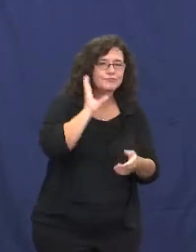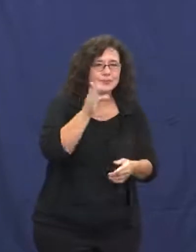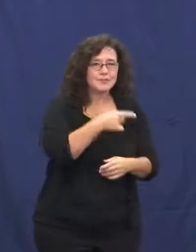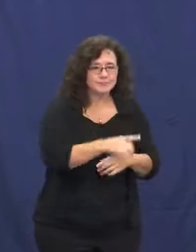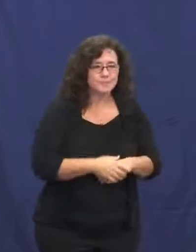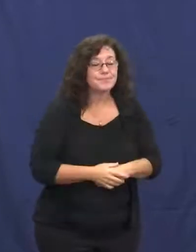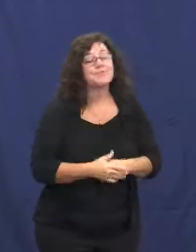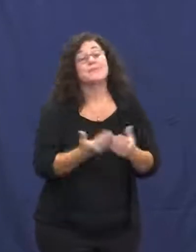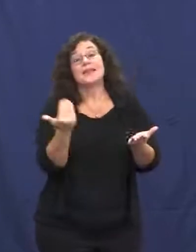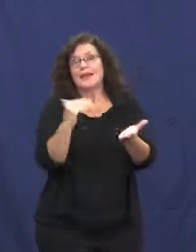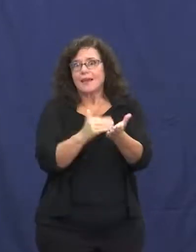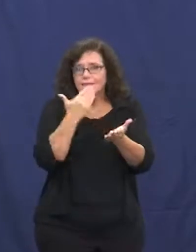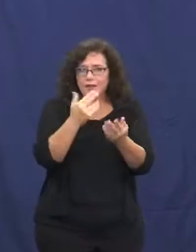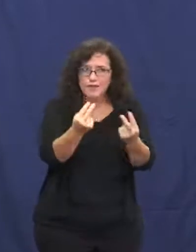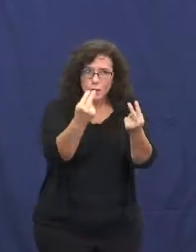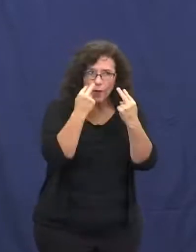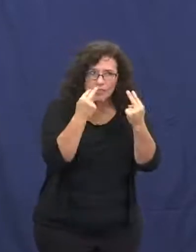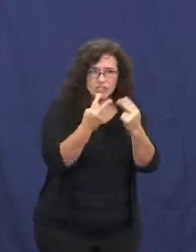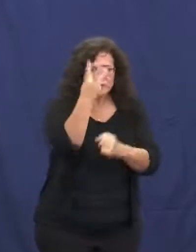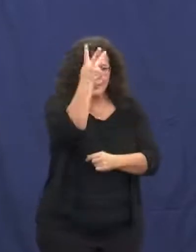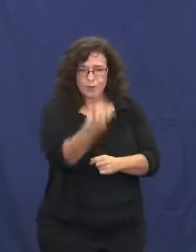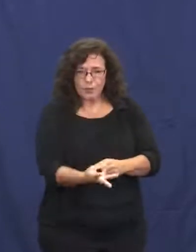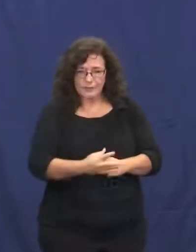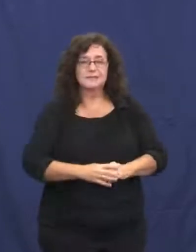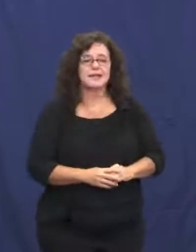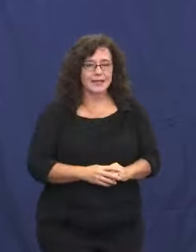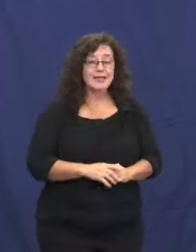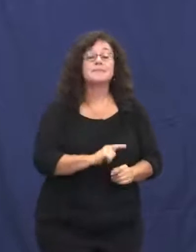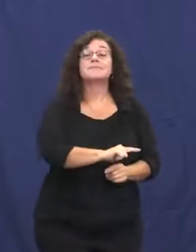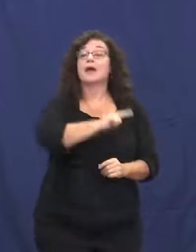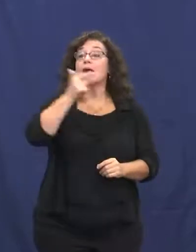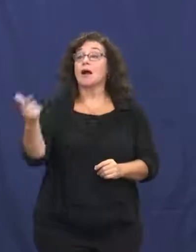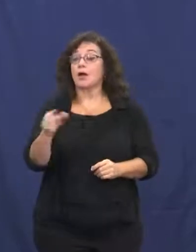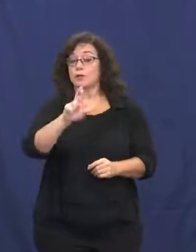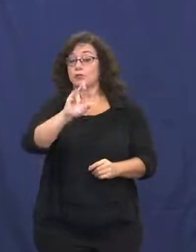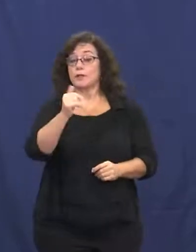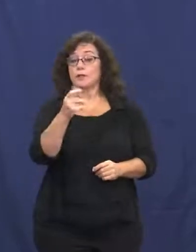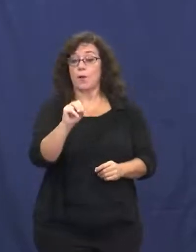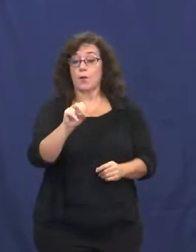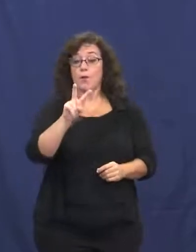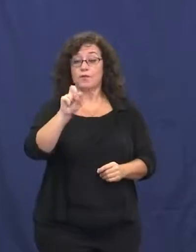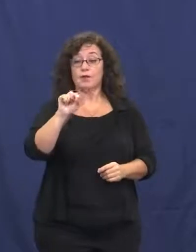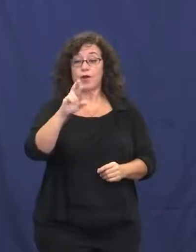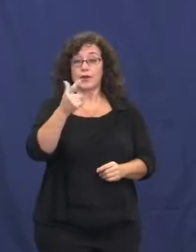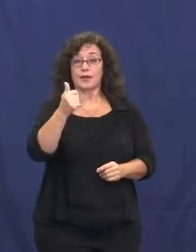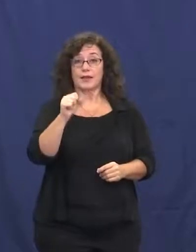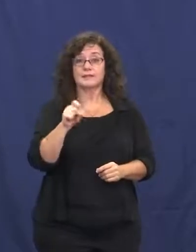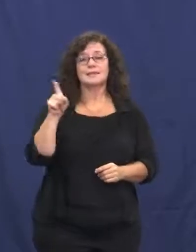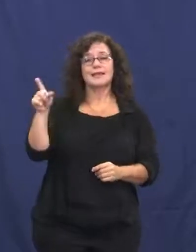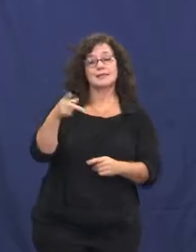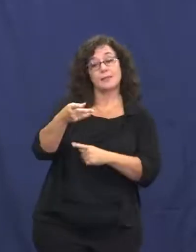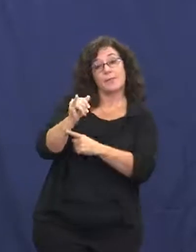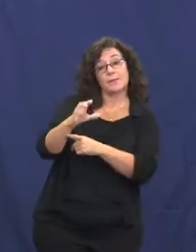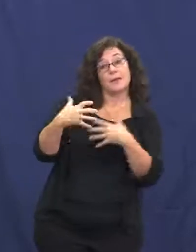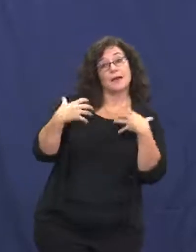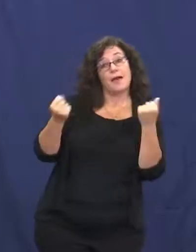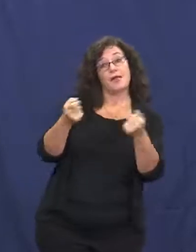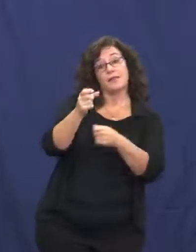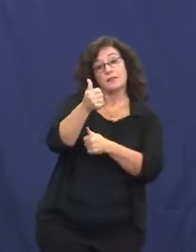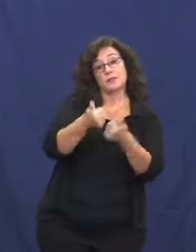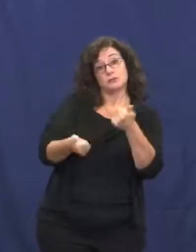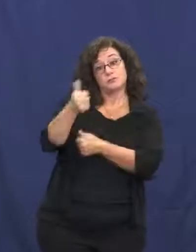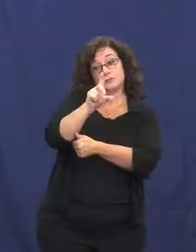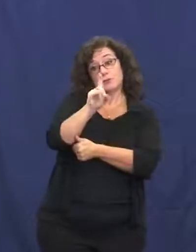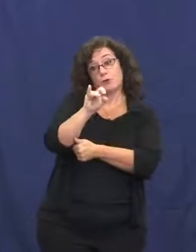every Wednesday. And with that, I will have Rigo Vargas, our Public Health Director, come up. Please stay safe and healthy.